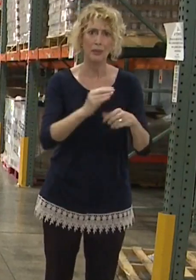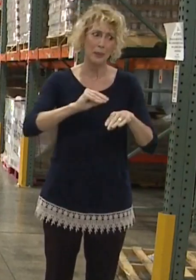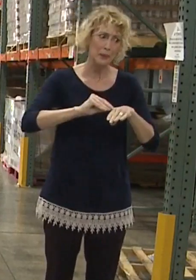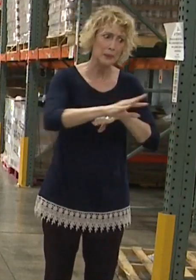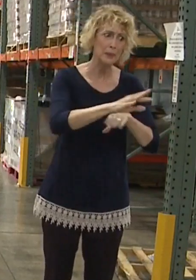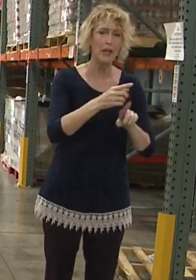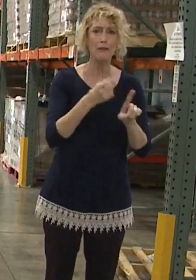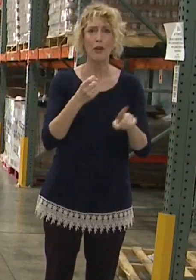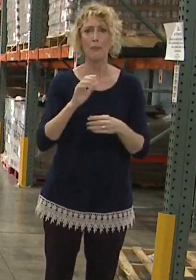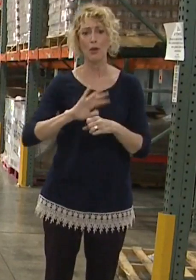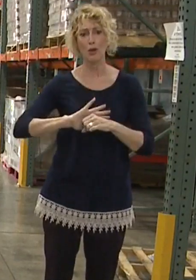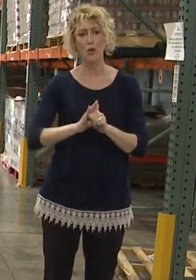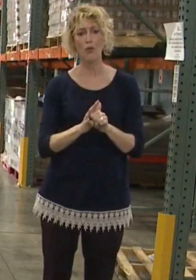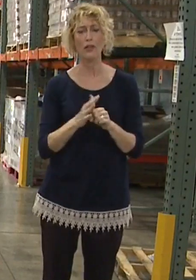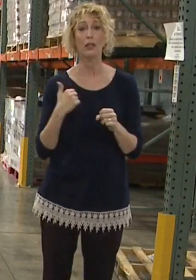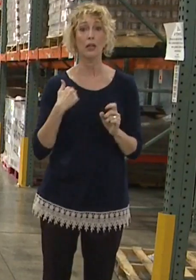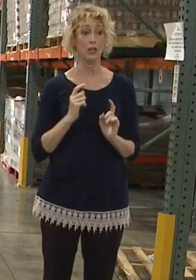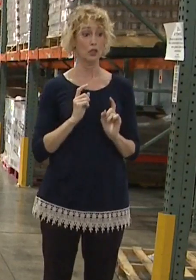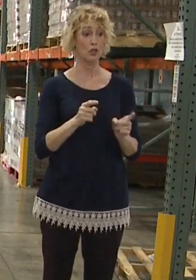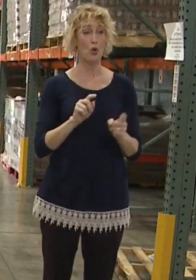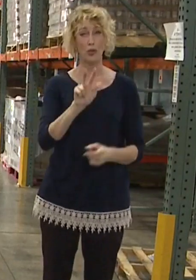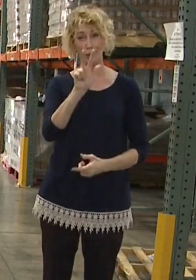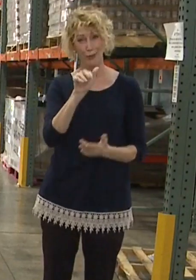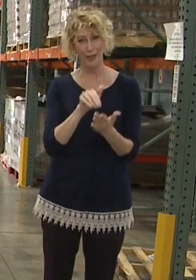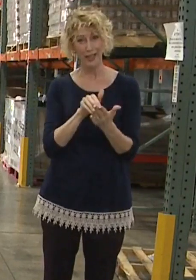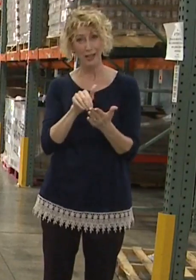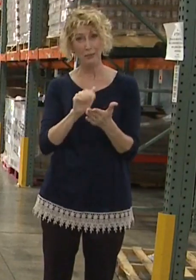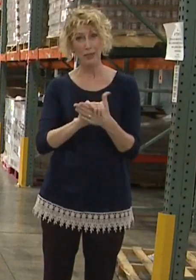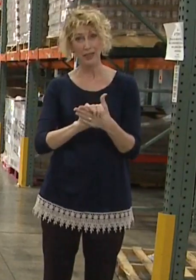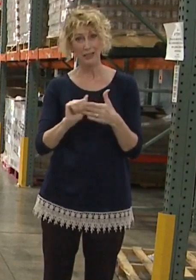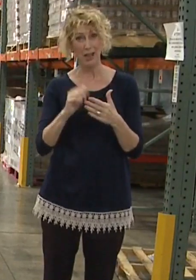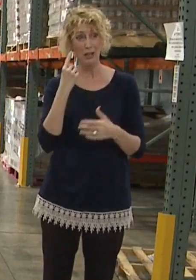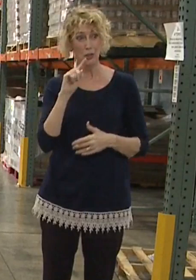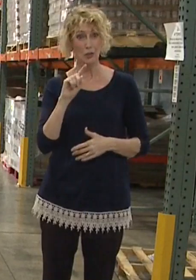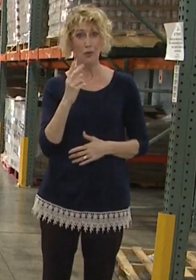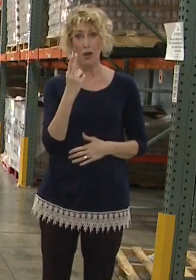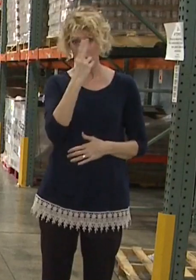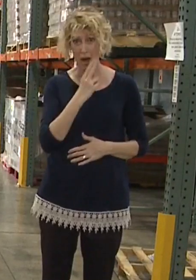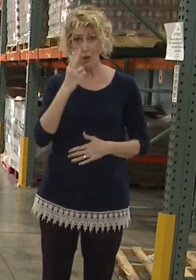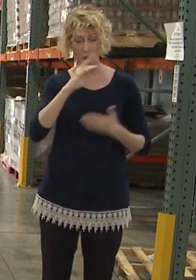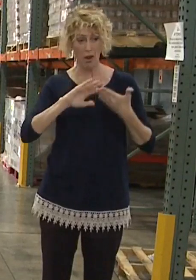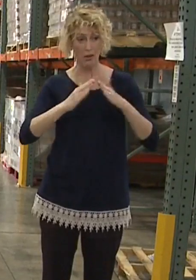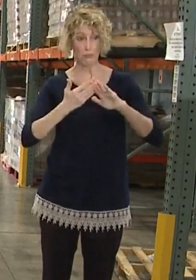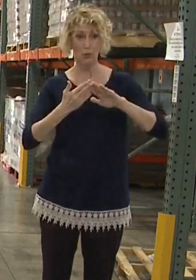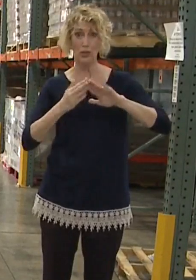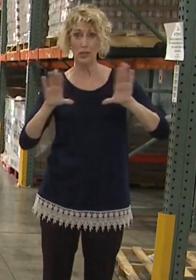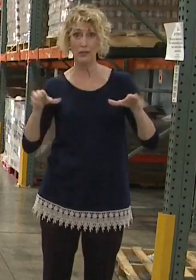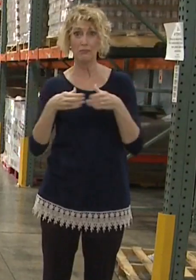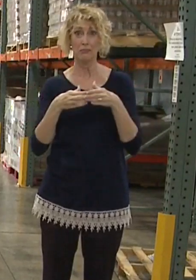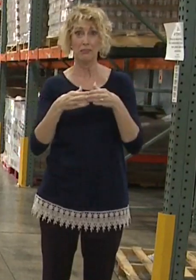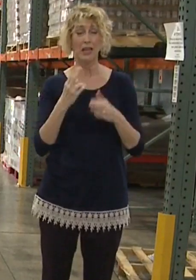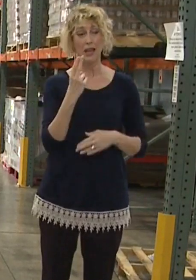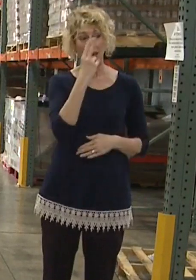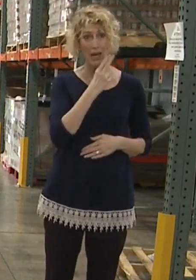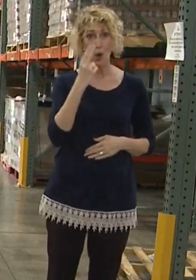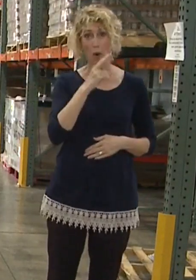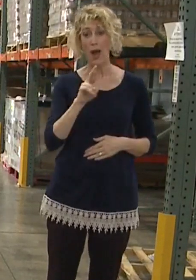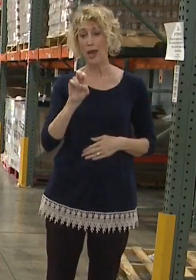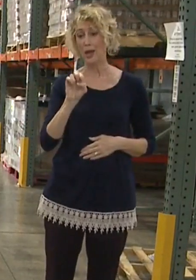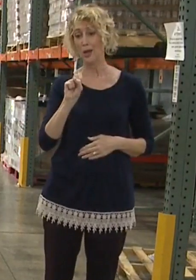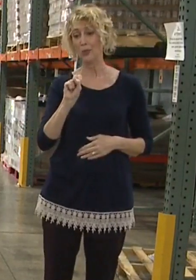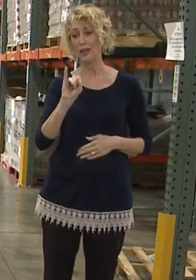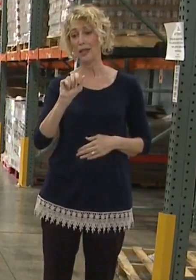COVID-19. We have donated $3 million to the Hawaii Community Foundation and the Hawaii Resilience